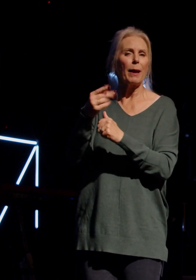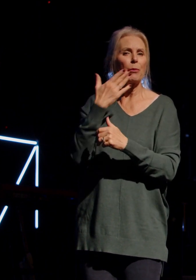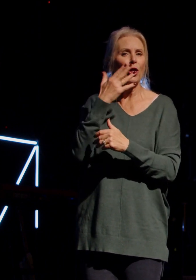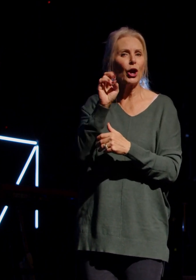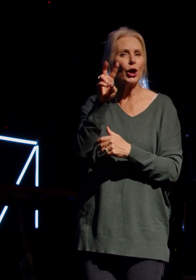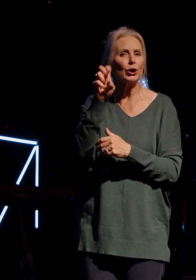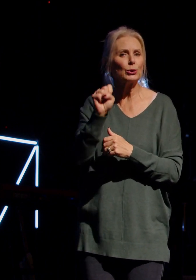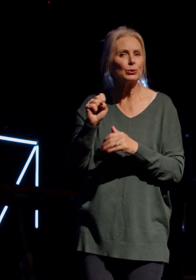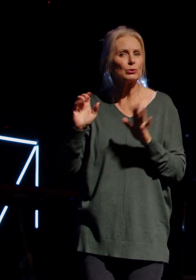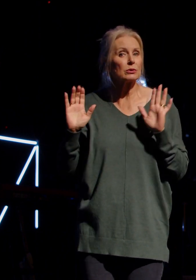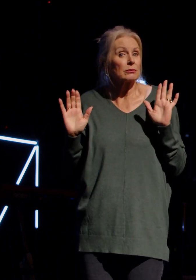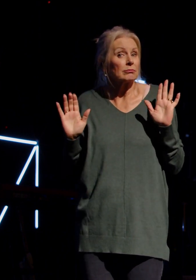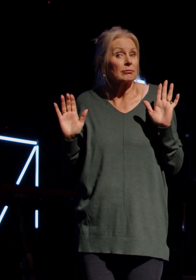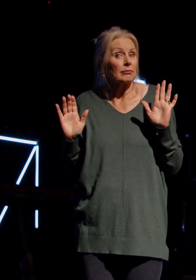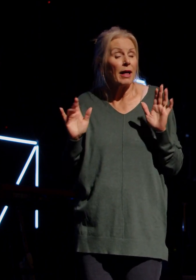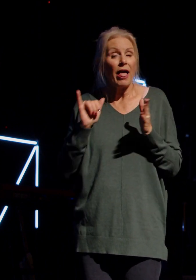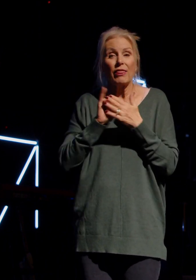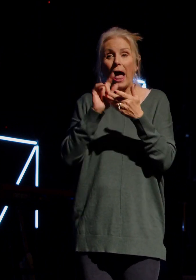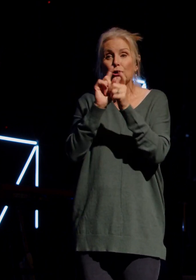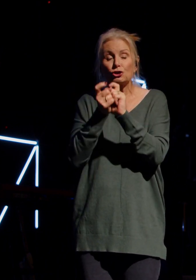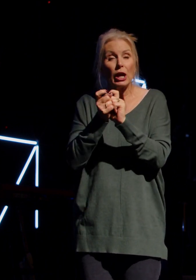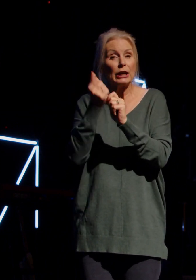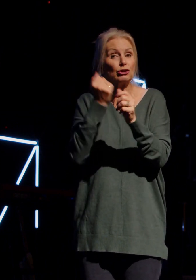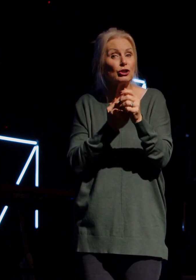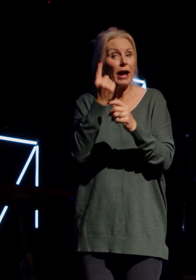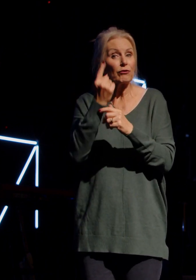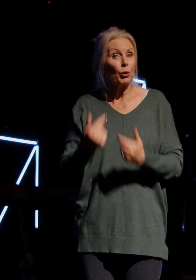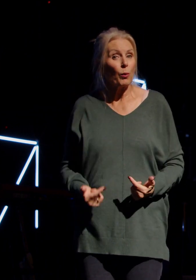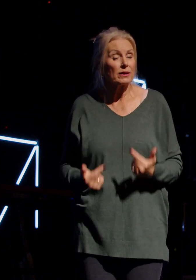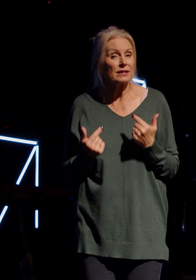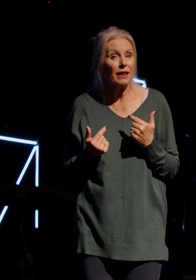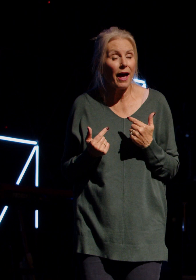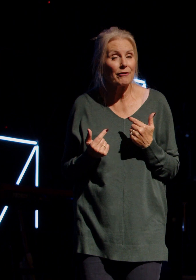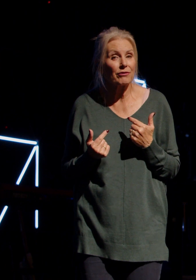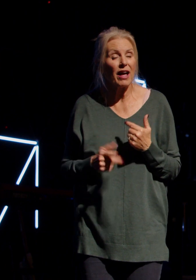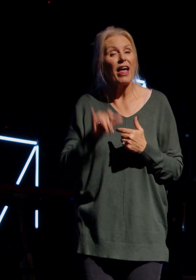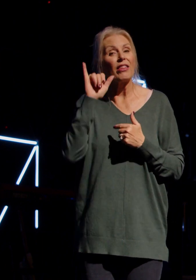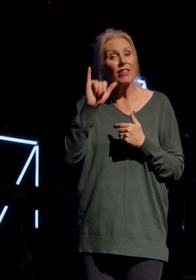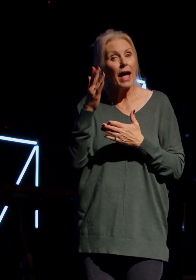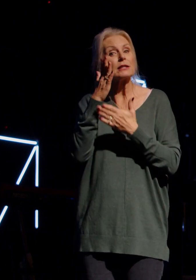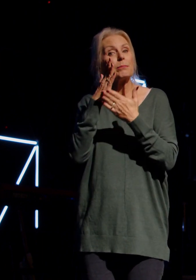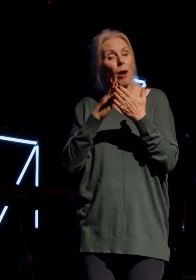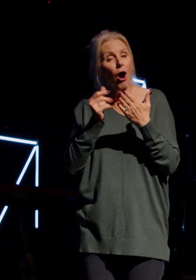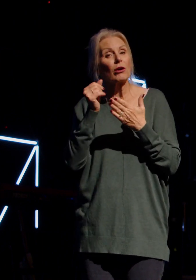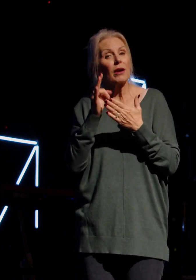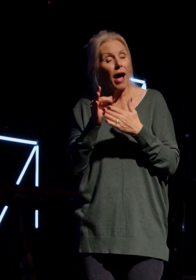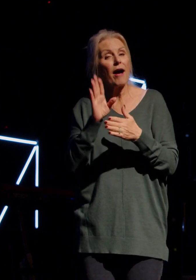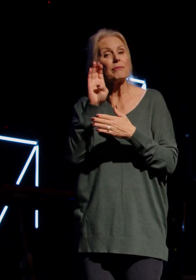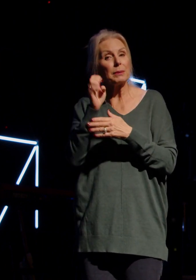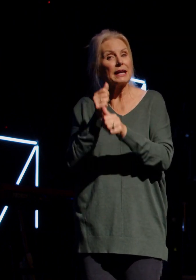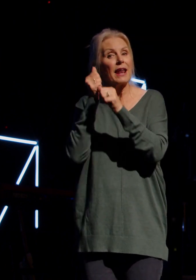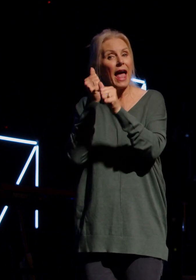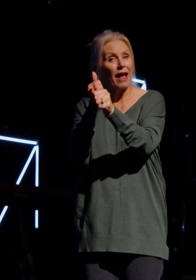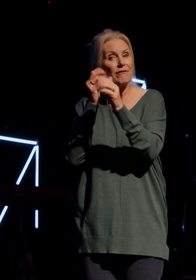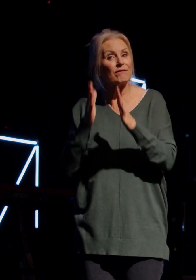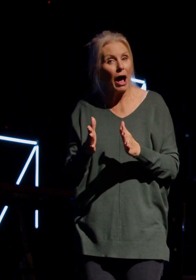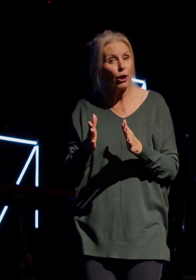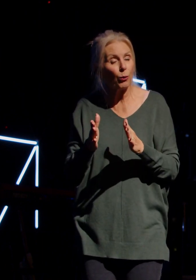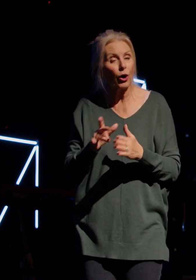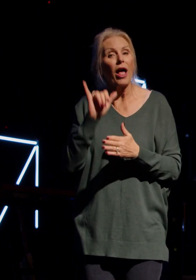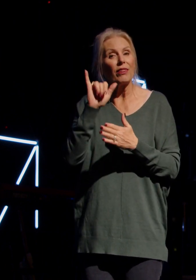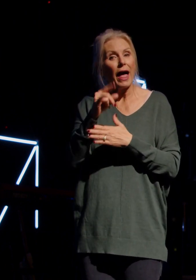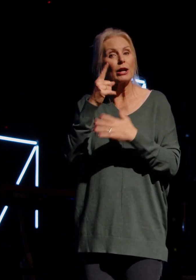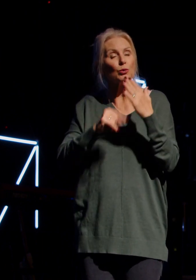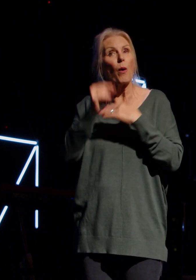news that changed every single one of our lives. That's part of being a follower of Jesus. This is what he wants us to